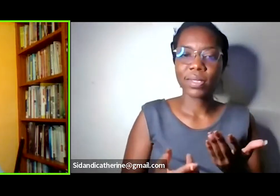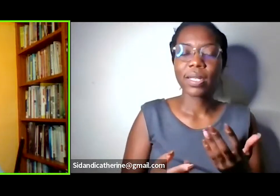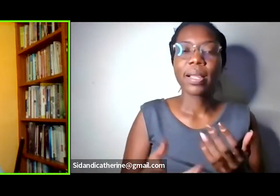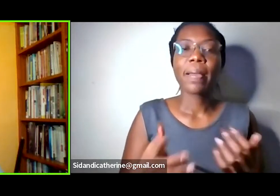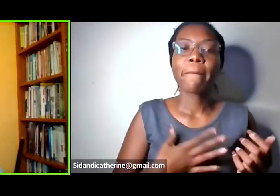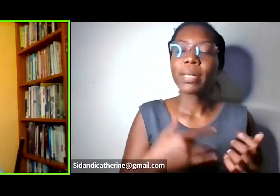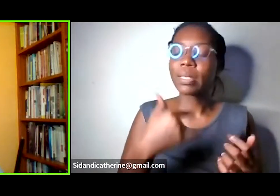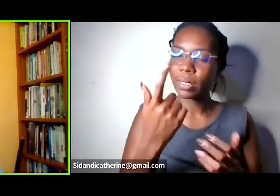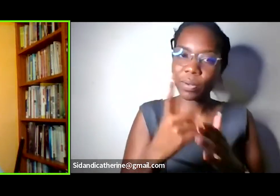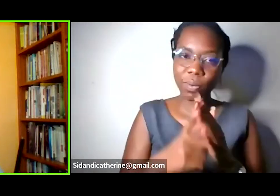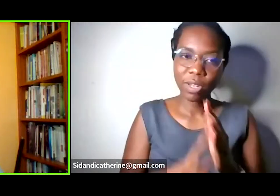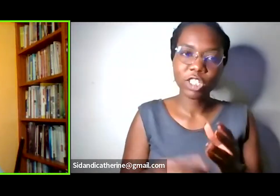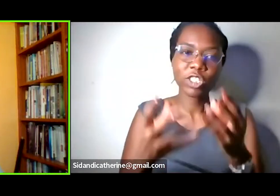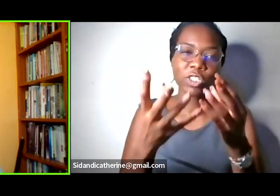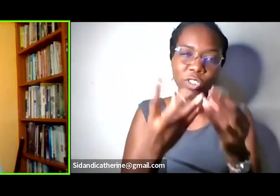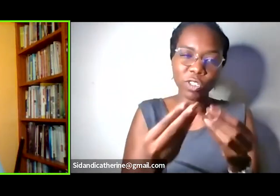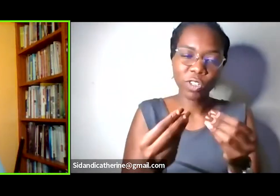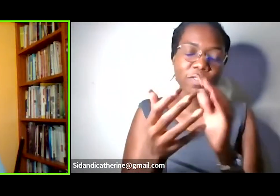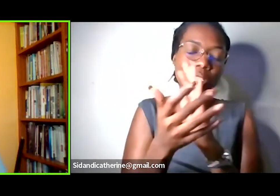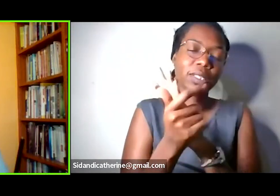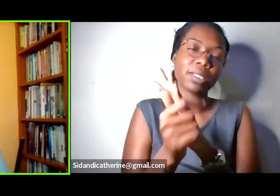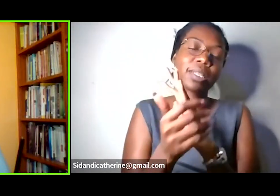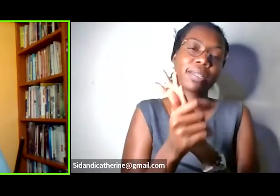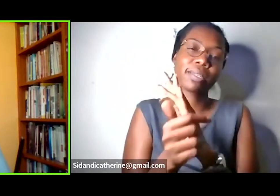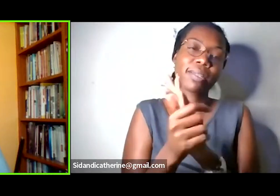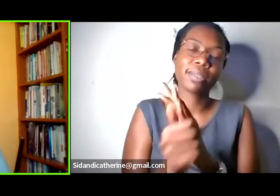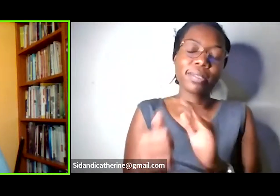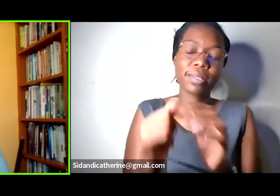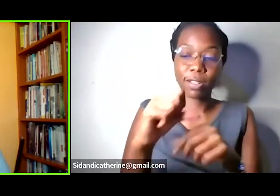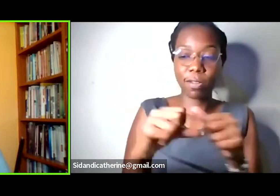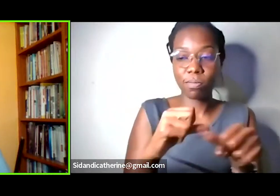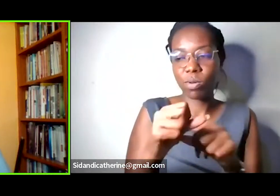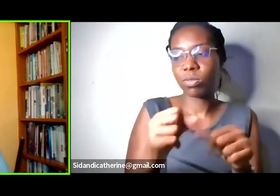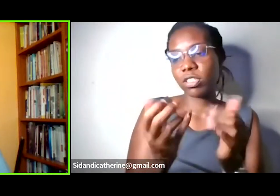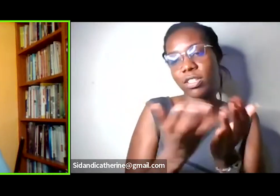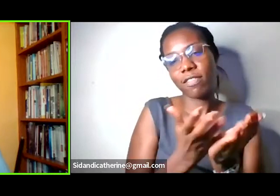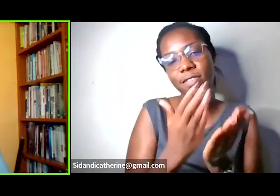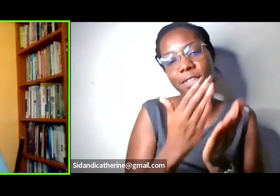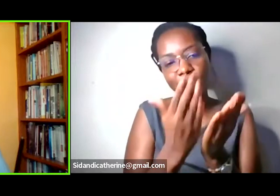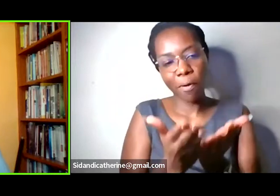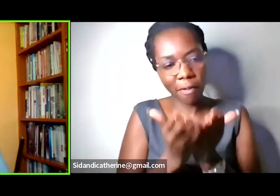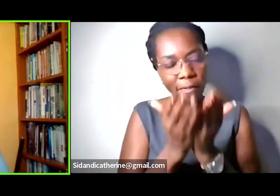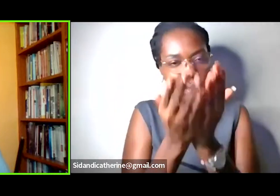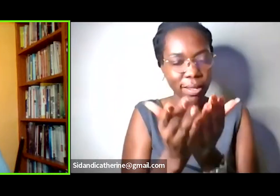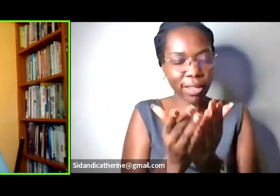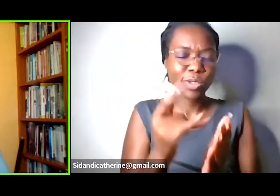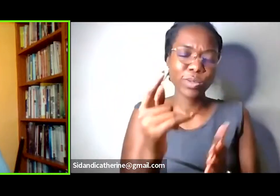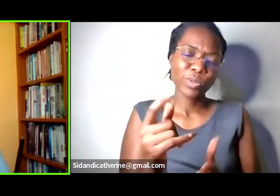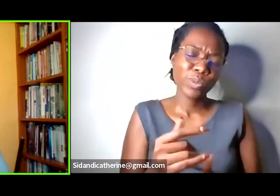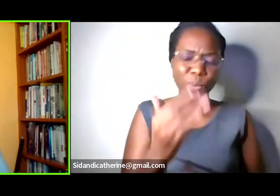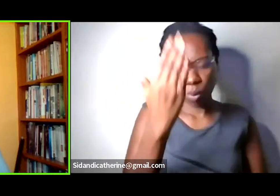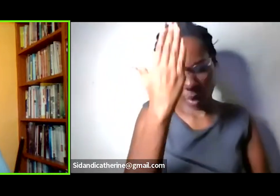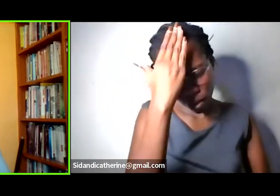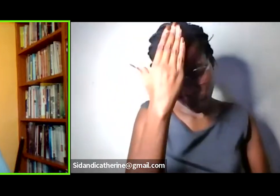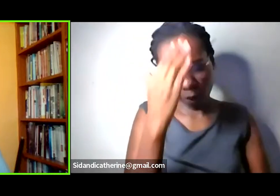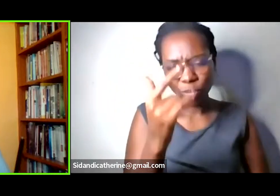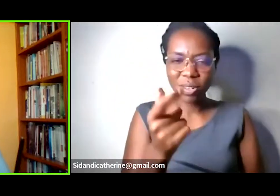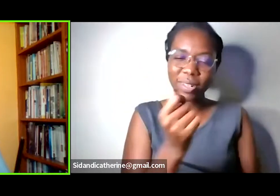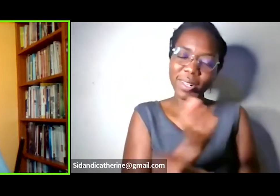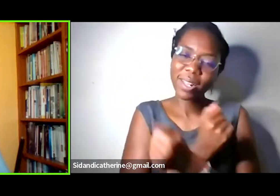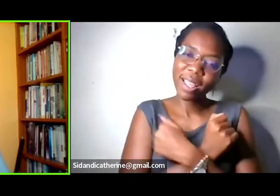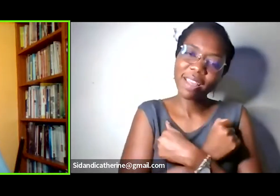sometimes the service providers in a salon may disappear. The hairdresser may go, and they go with the customers. But